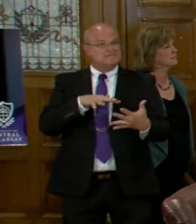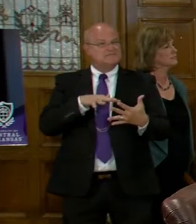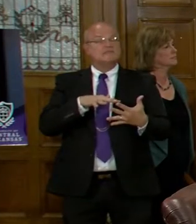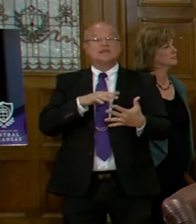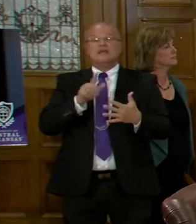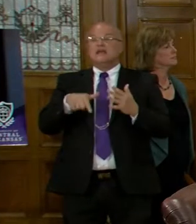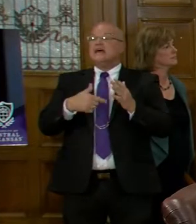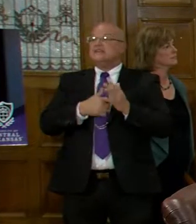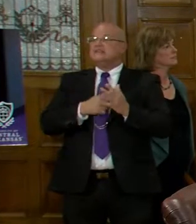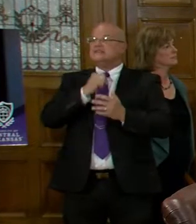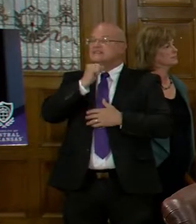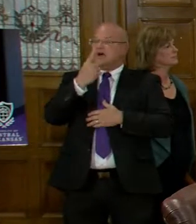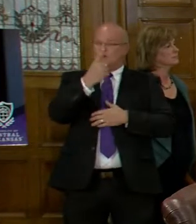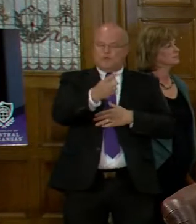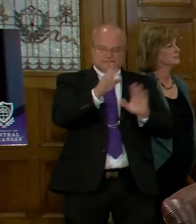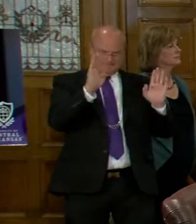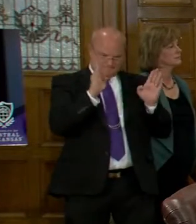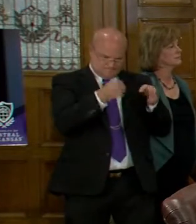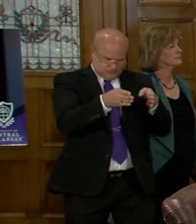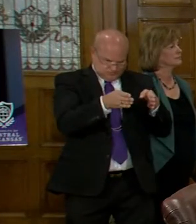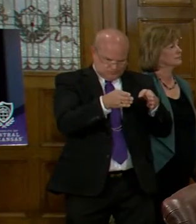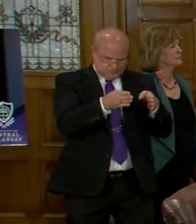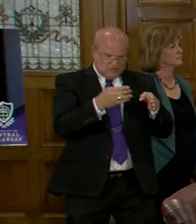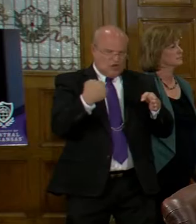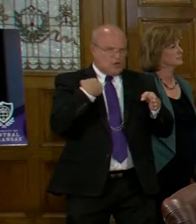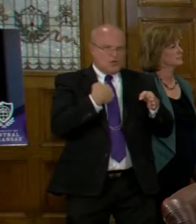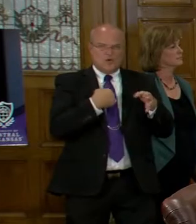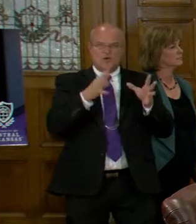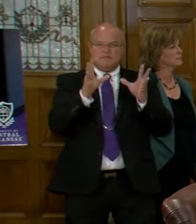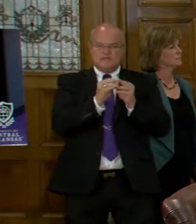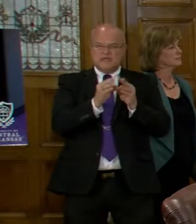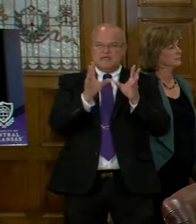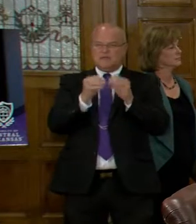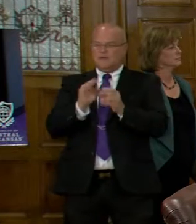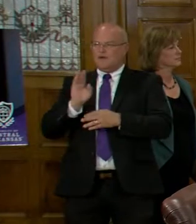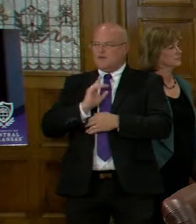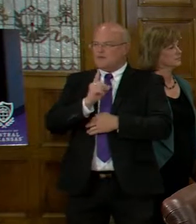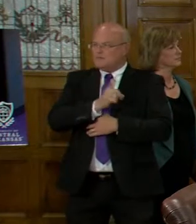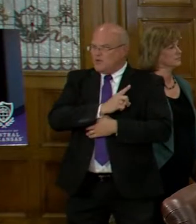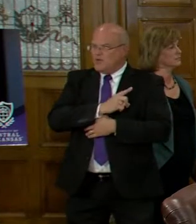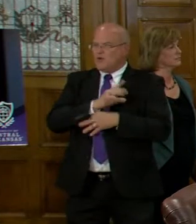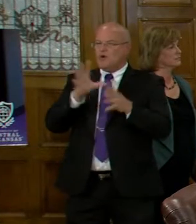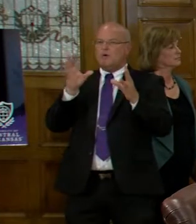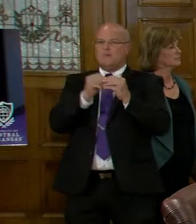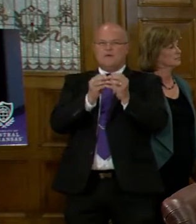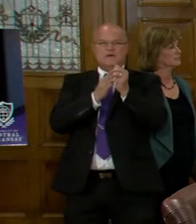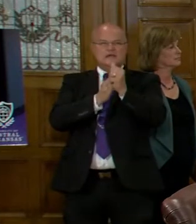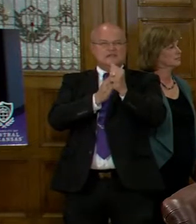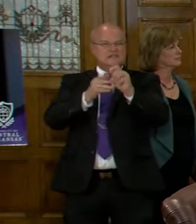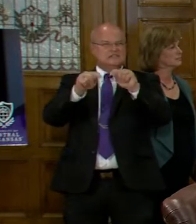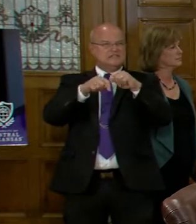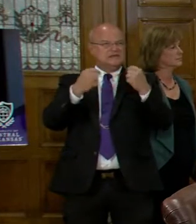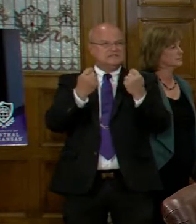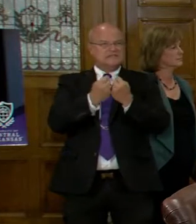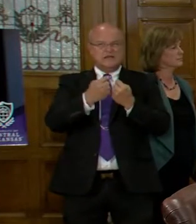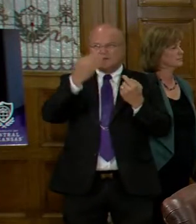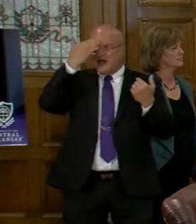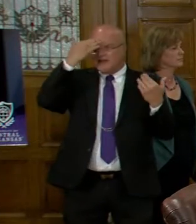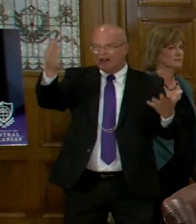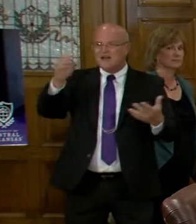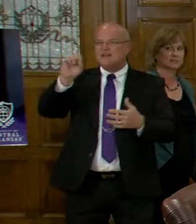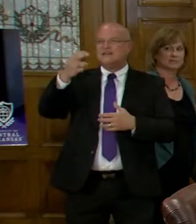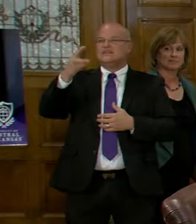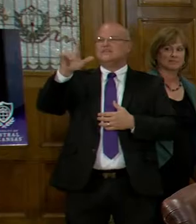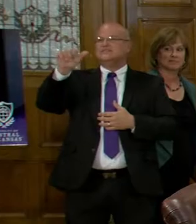is not just about one discipline. As we are meeting with our board and as we meet with our leadership team, and I'd like to acknowledge Ms.